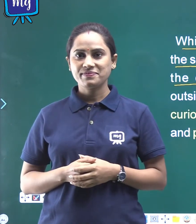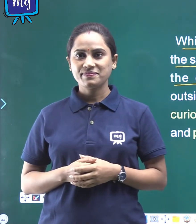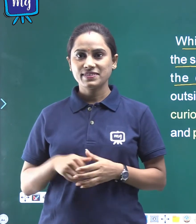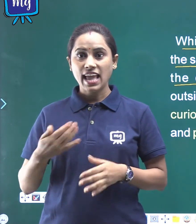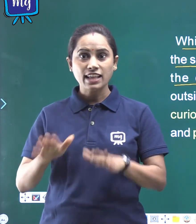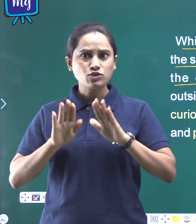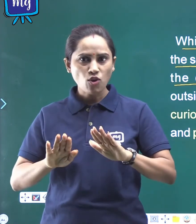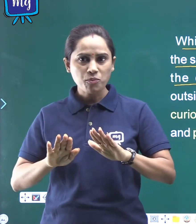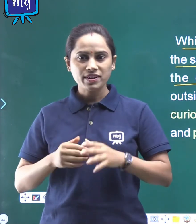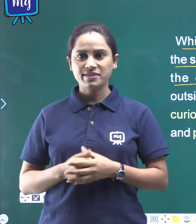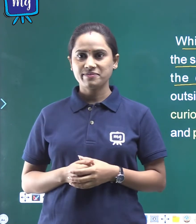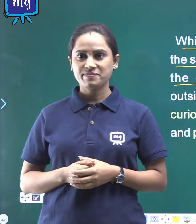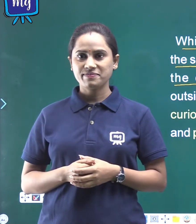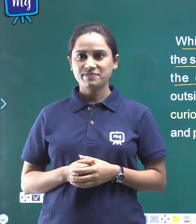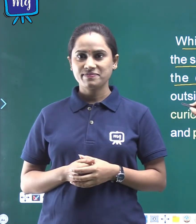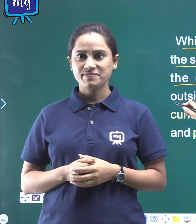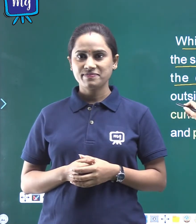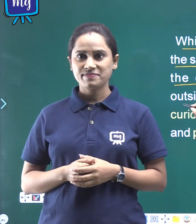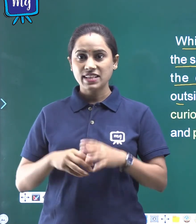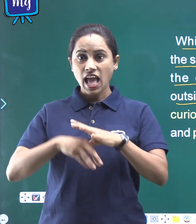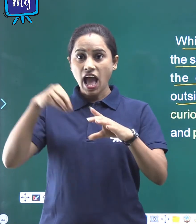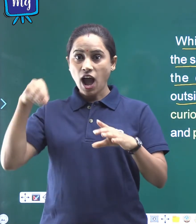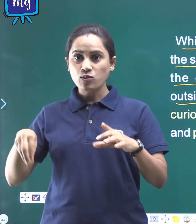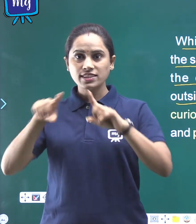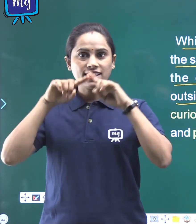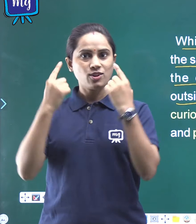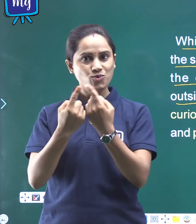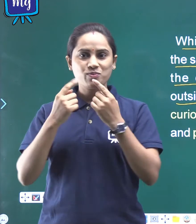and stopped outside the room.